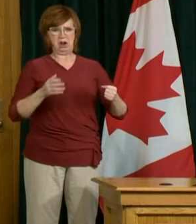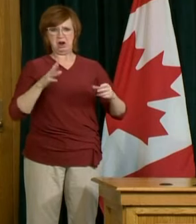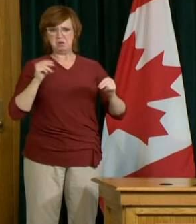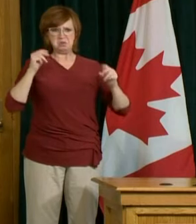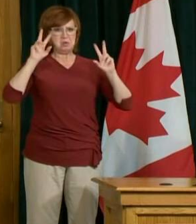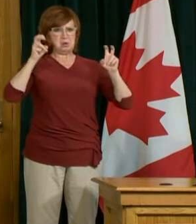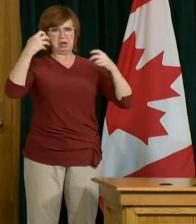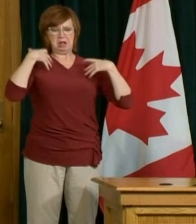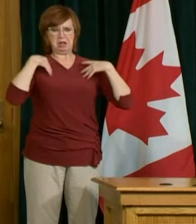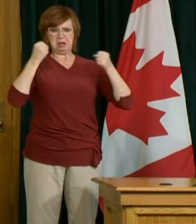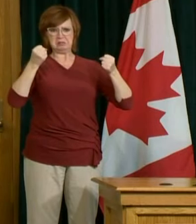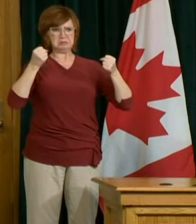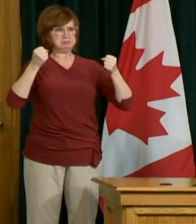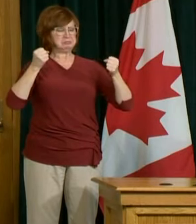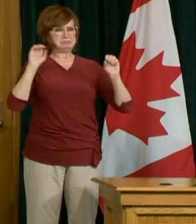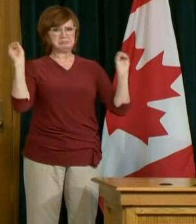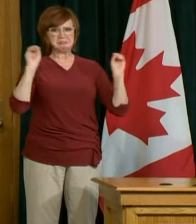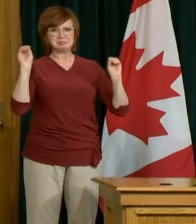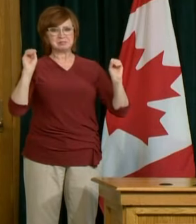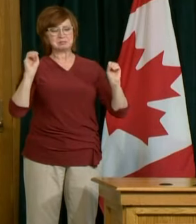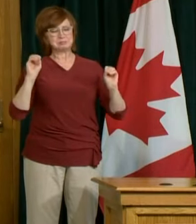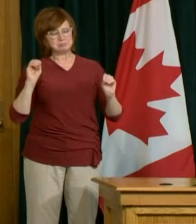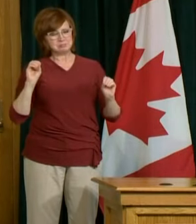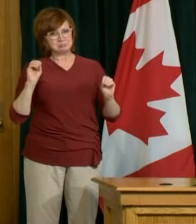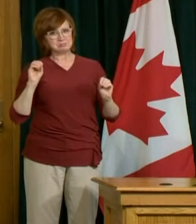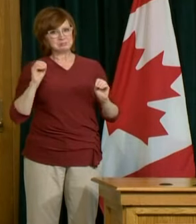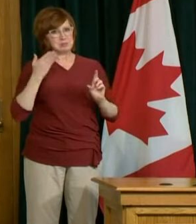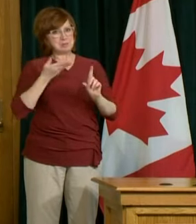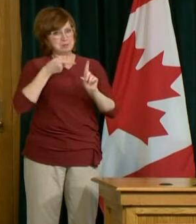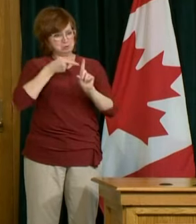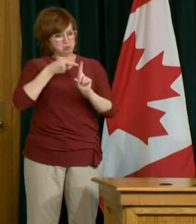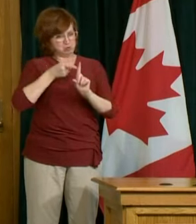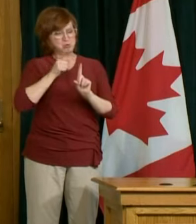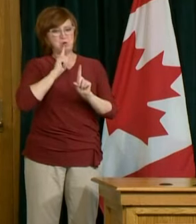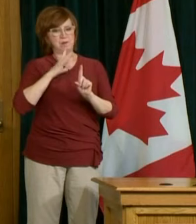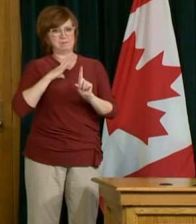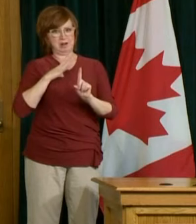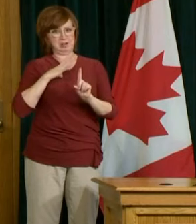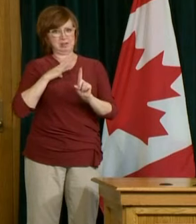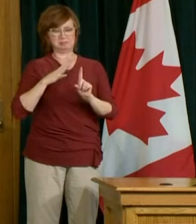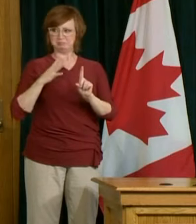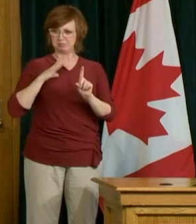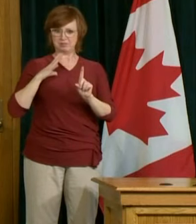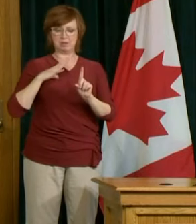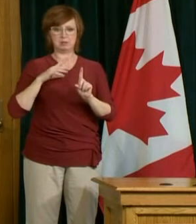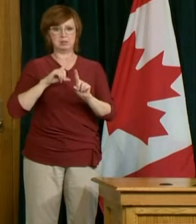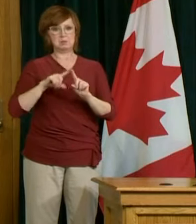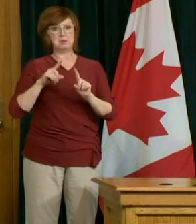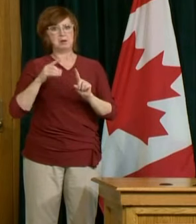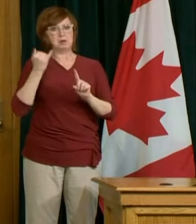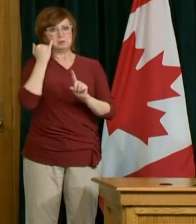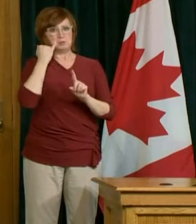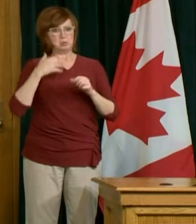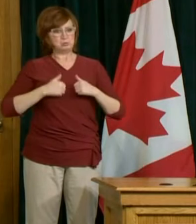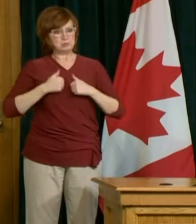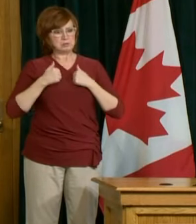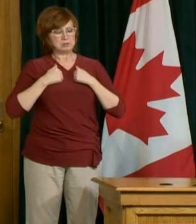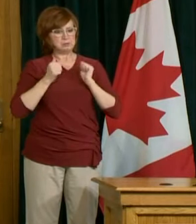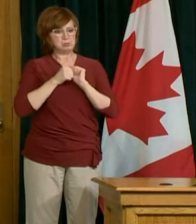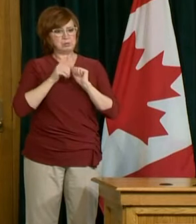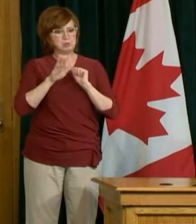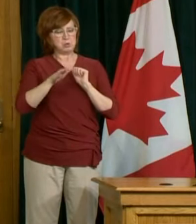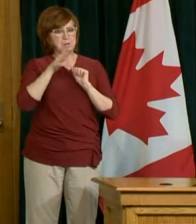you can expose people within your households, people within your extended households who may be older, who may have underlying risk factors.